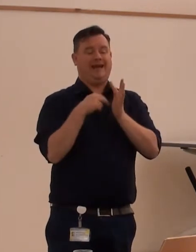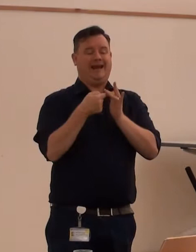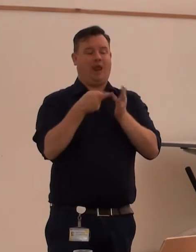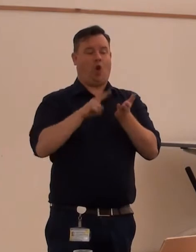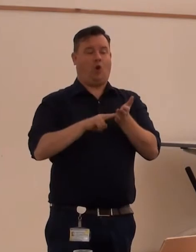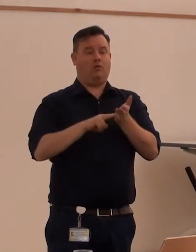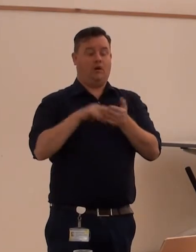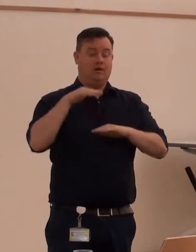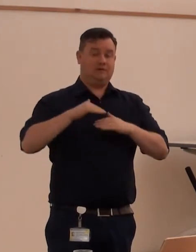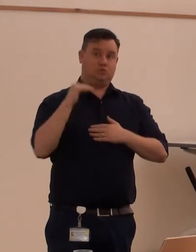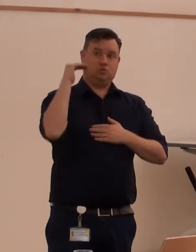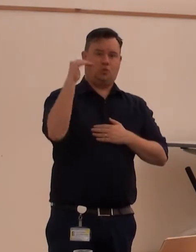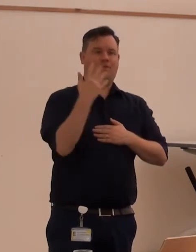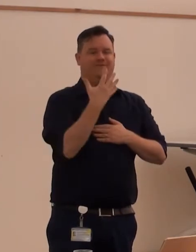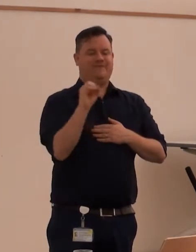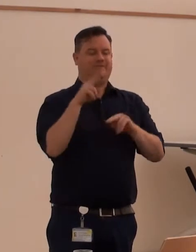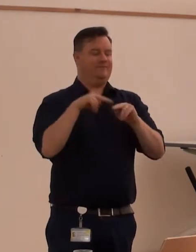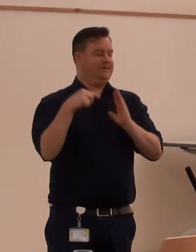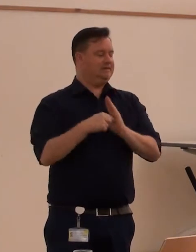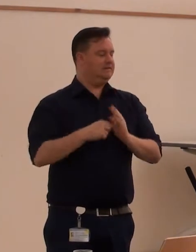feet tall. And